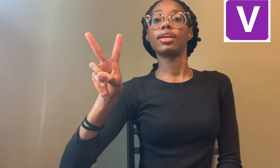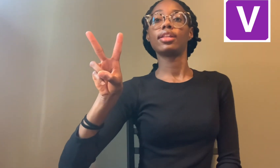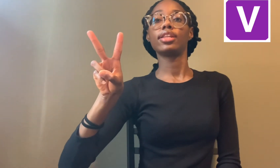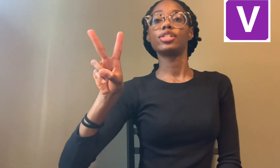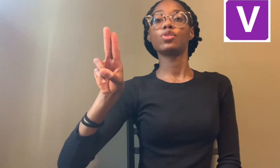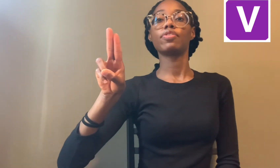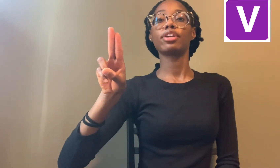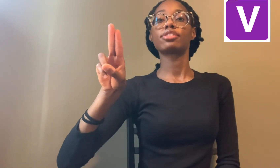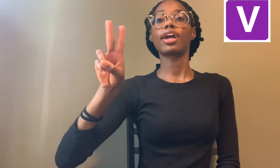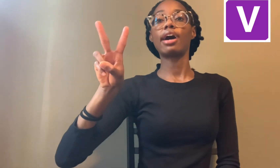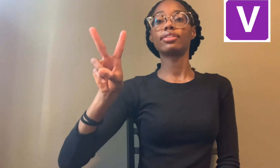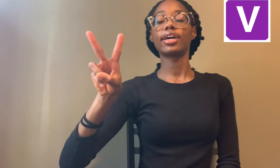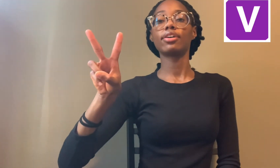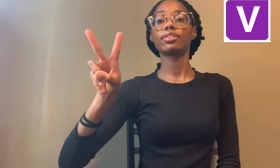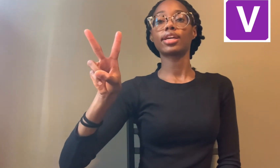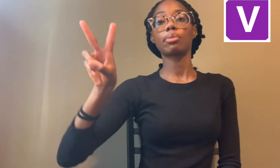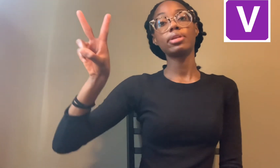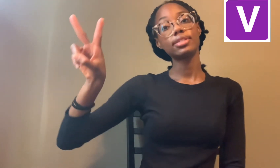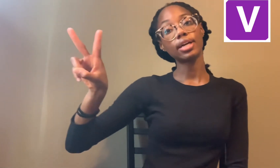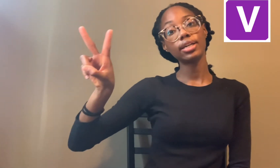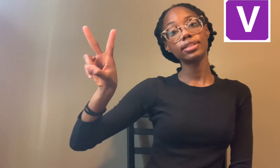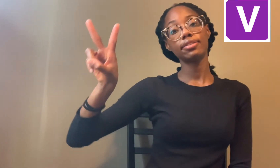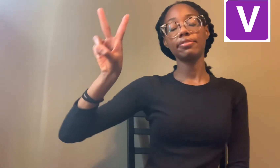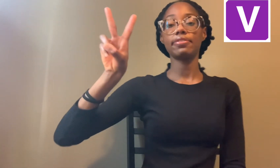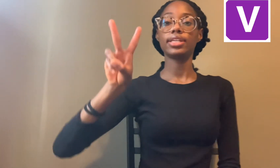These two fingers are out now, like a peace sign. V.